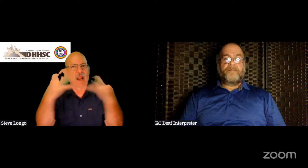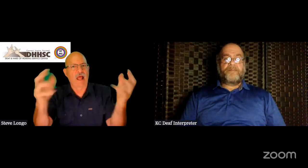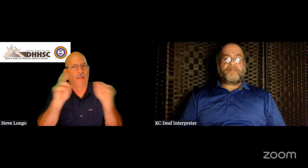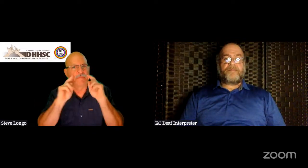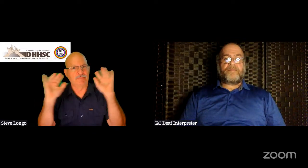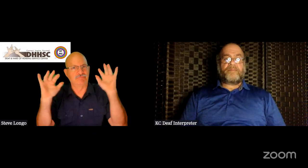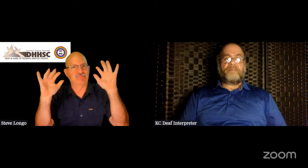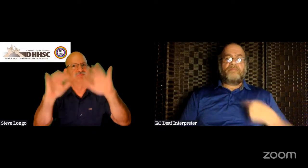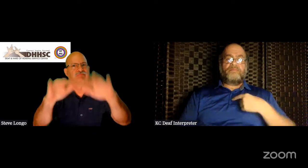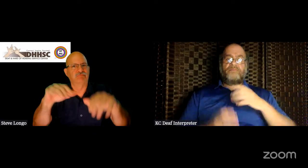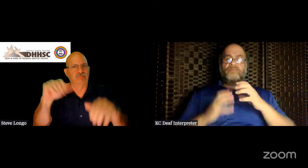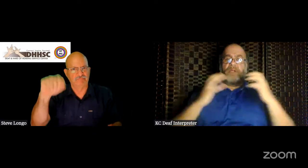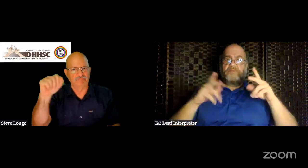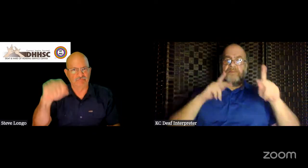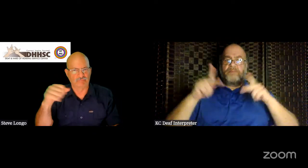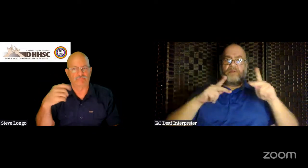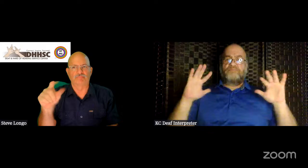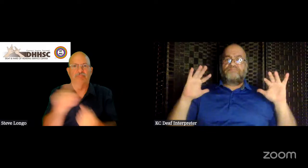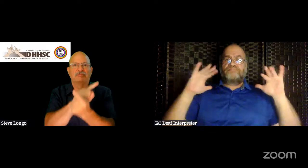Madeira.